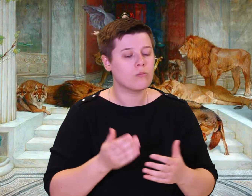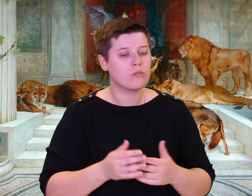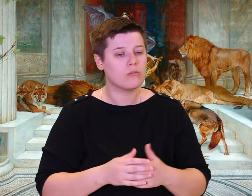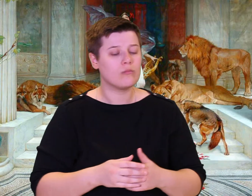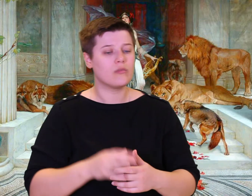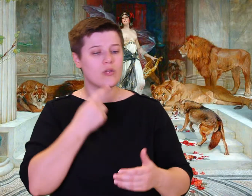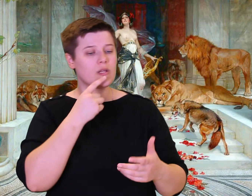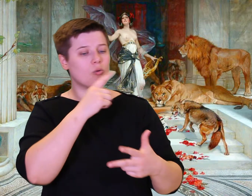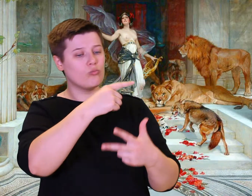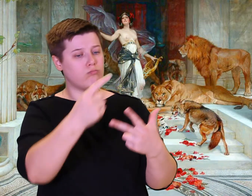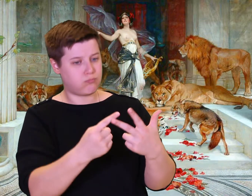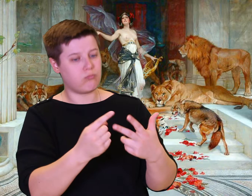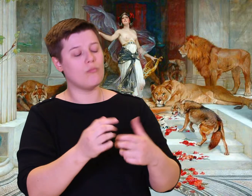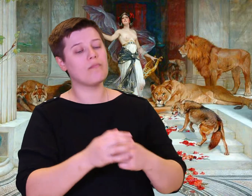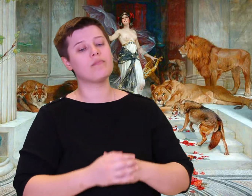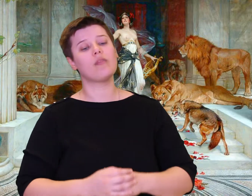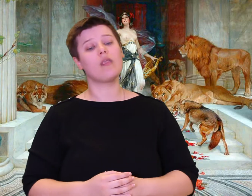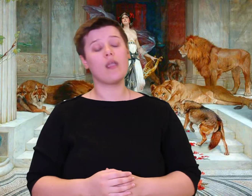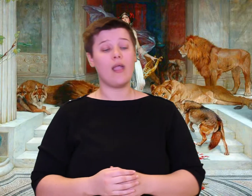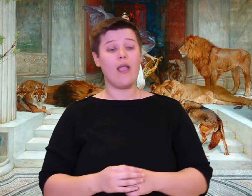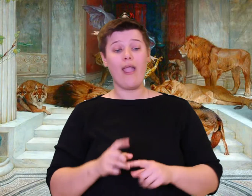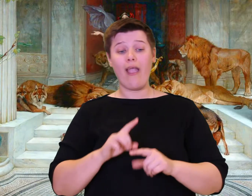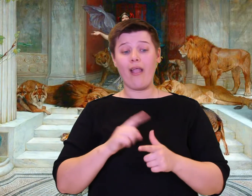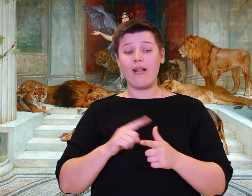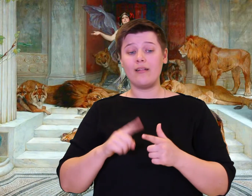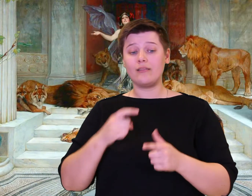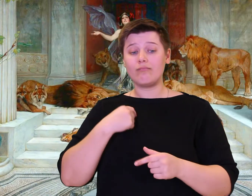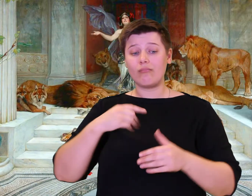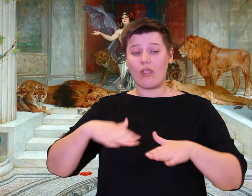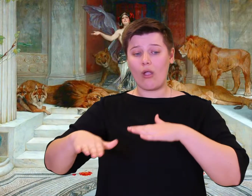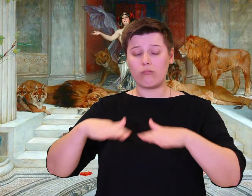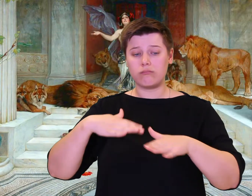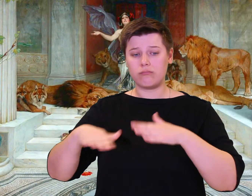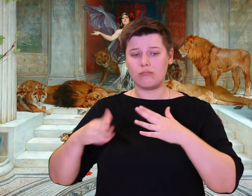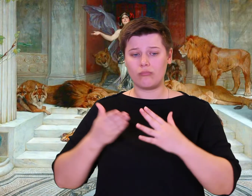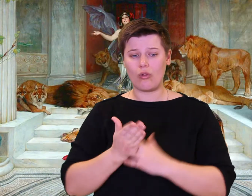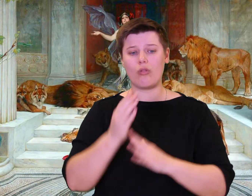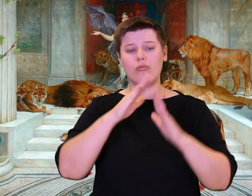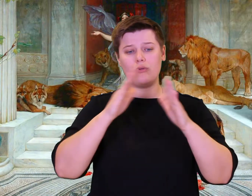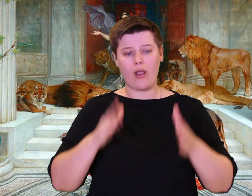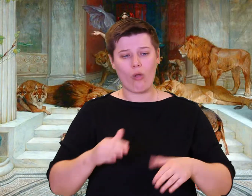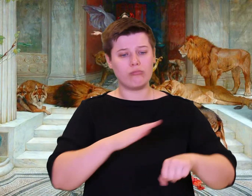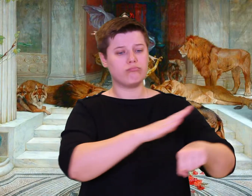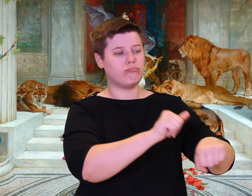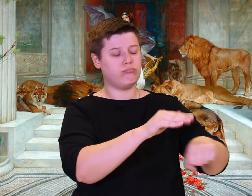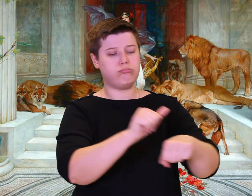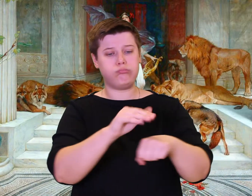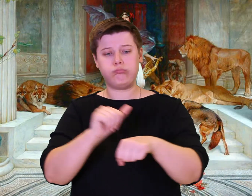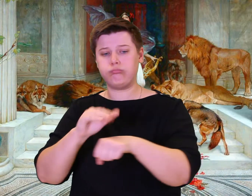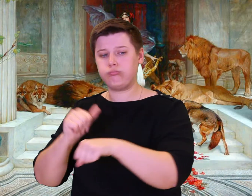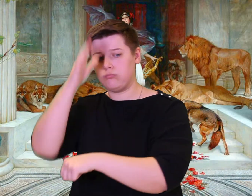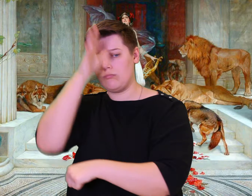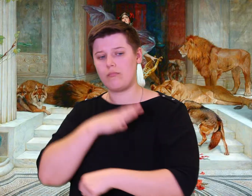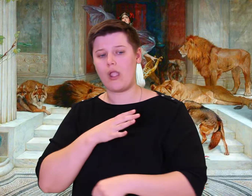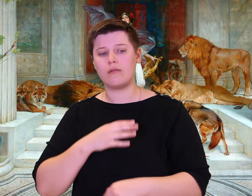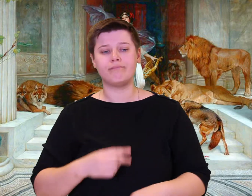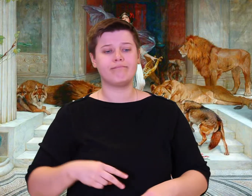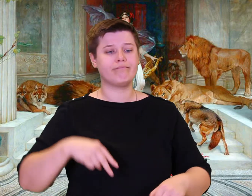that lie there, killed by ruthless bronze, and burn them with a prayer to mighty Hades and terrible